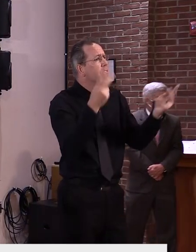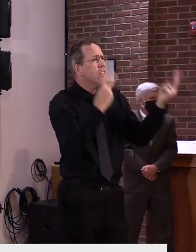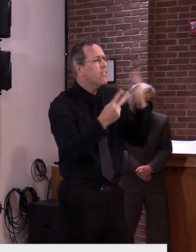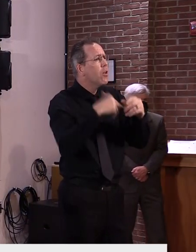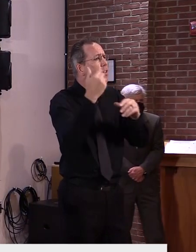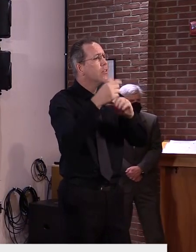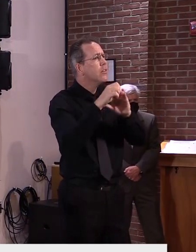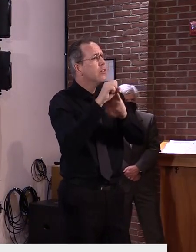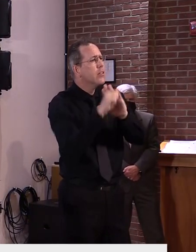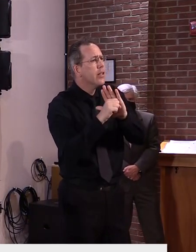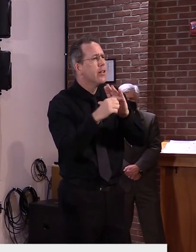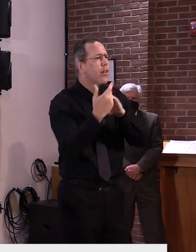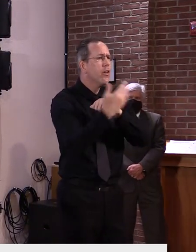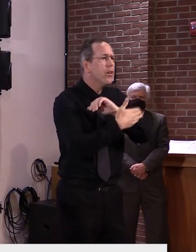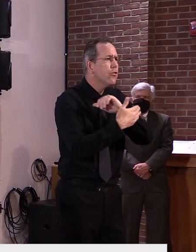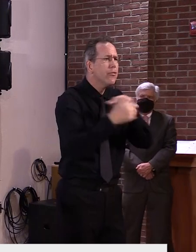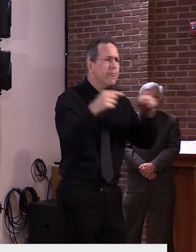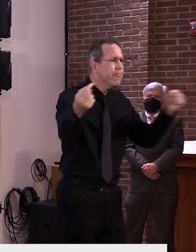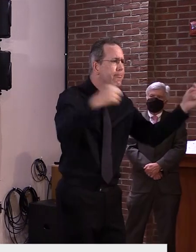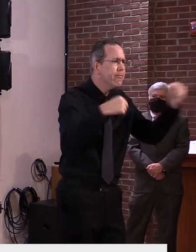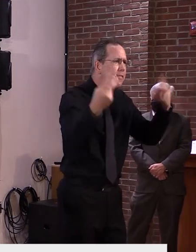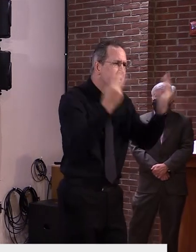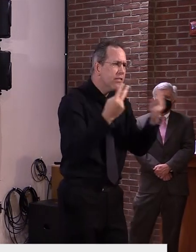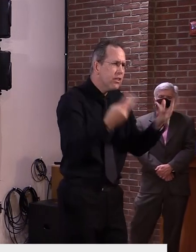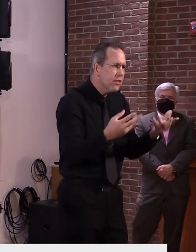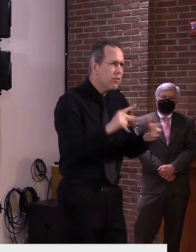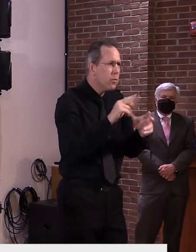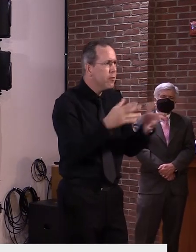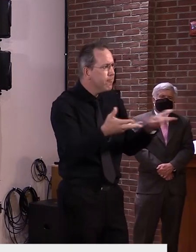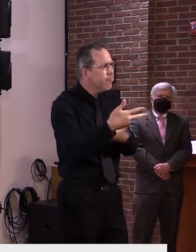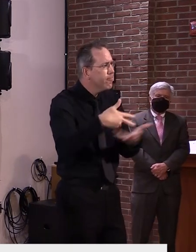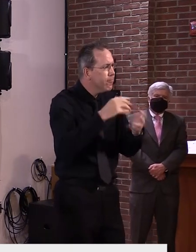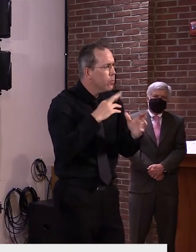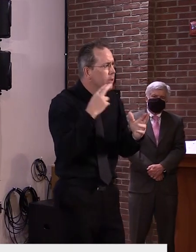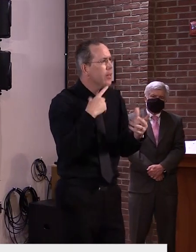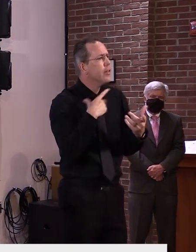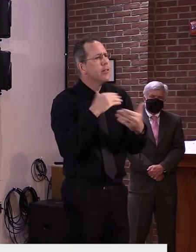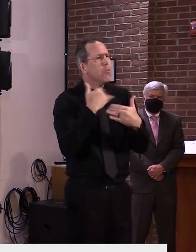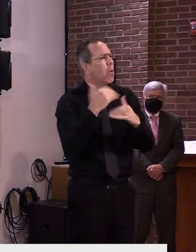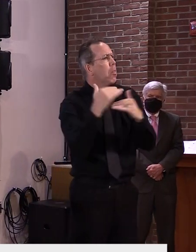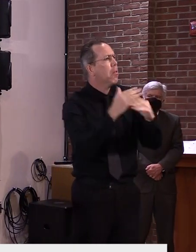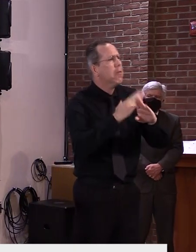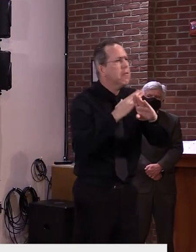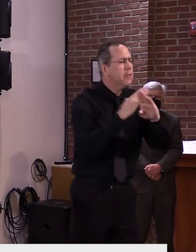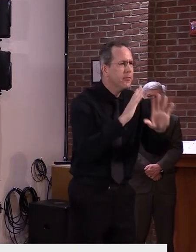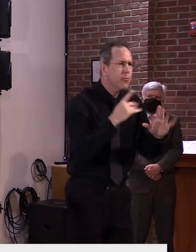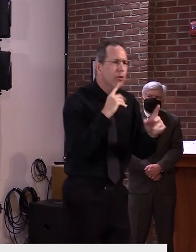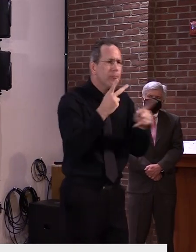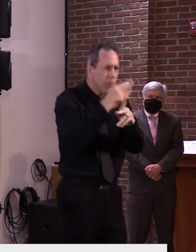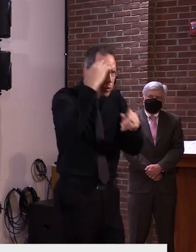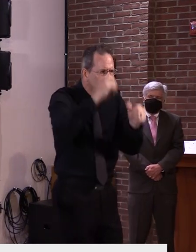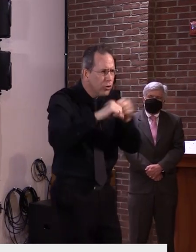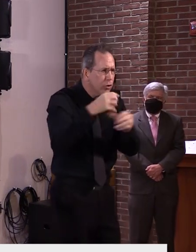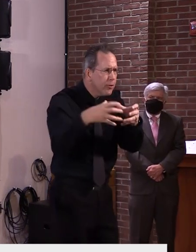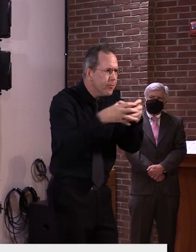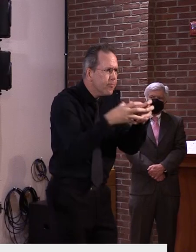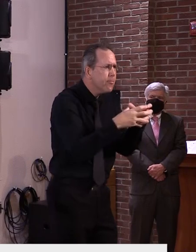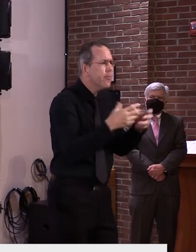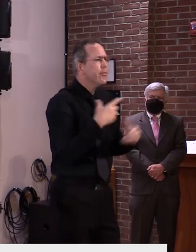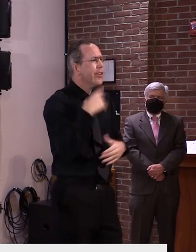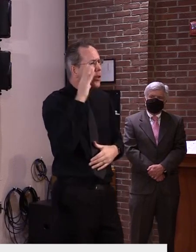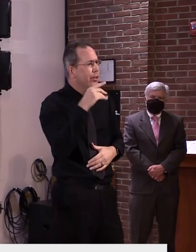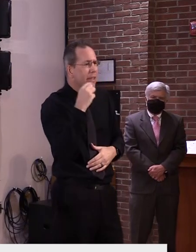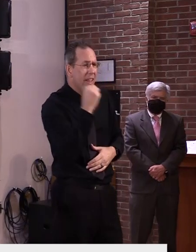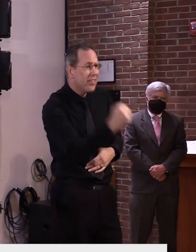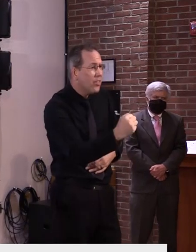drops, coupled with these troubling regional and national trends, we've been trying to anticipate the appropriate time to